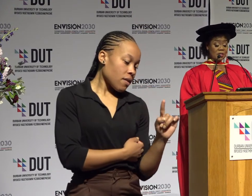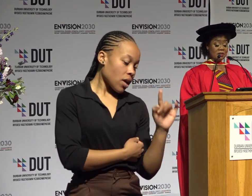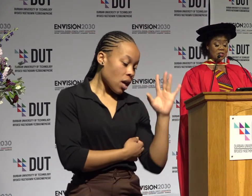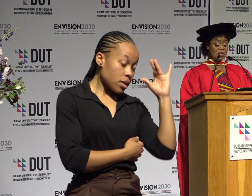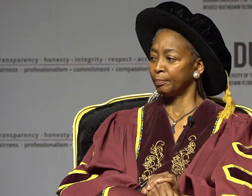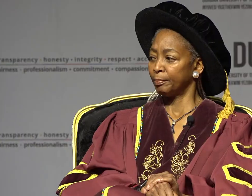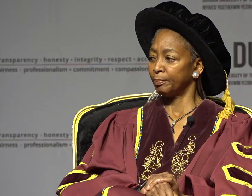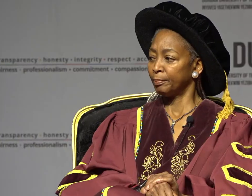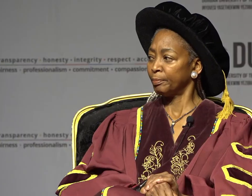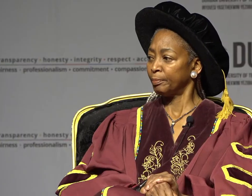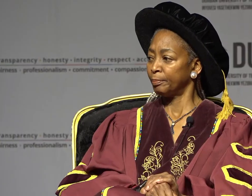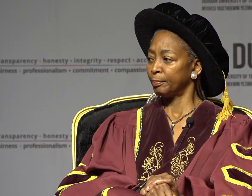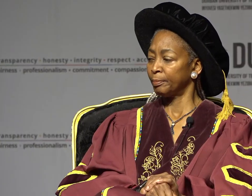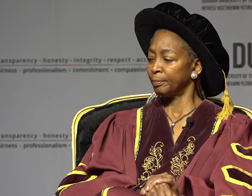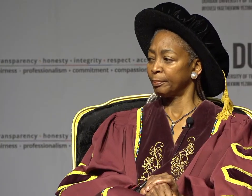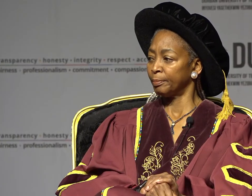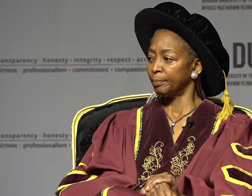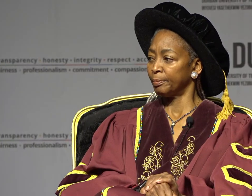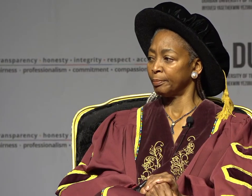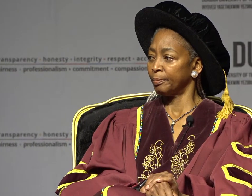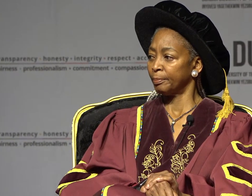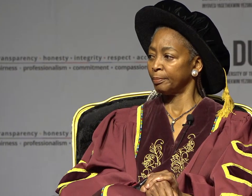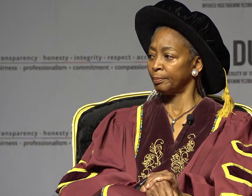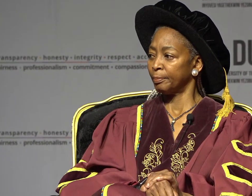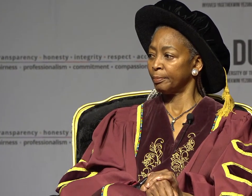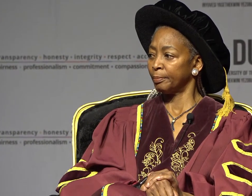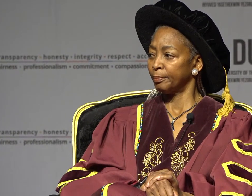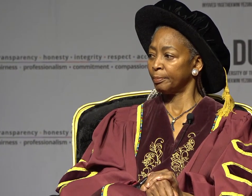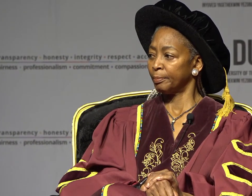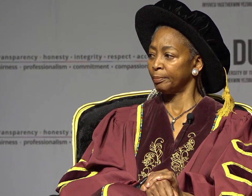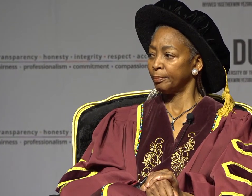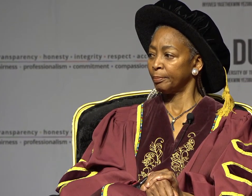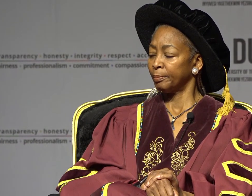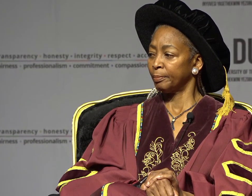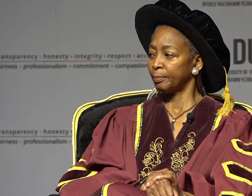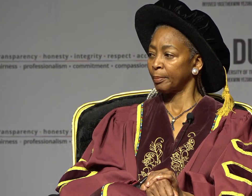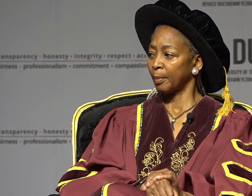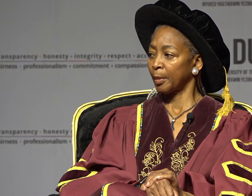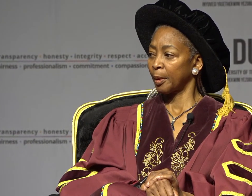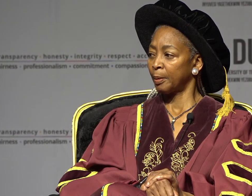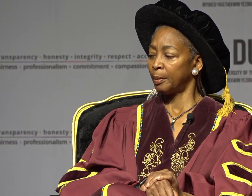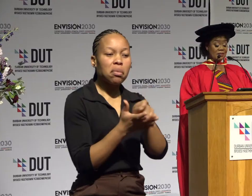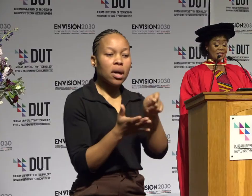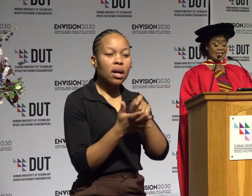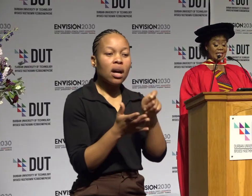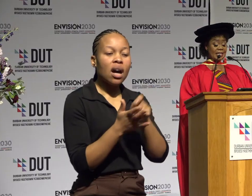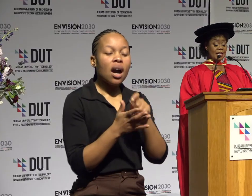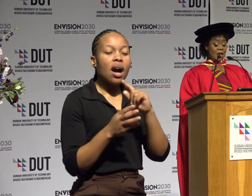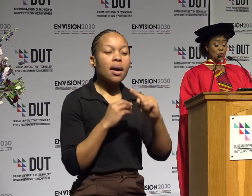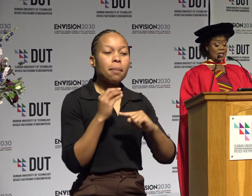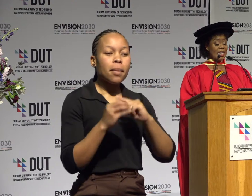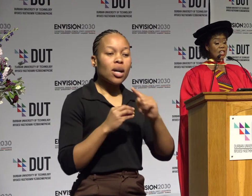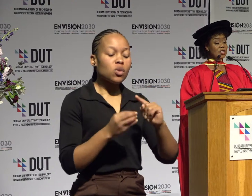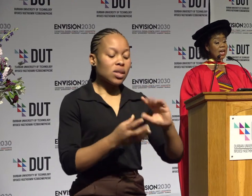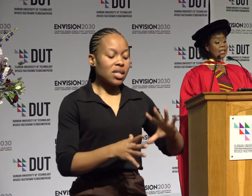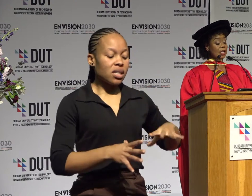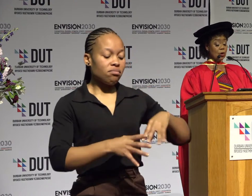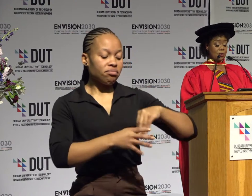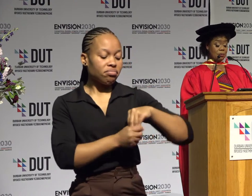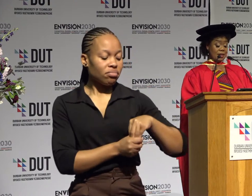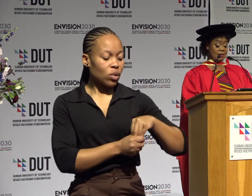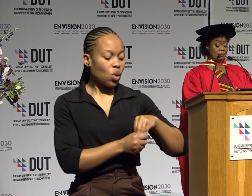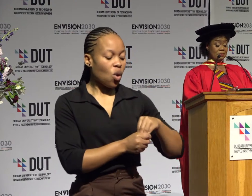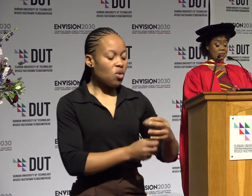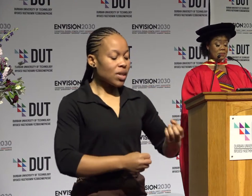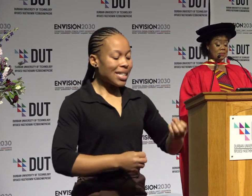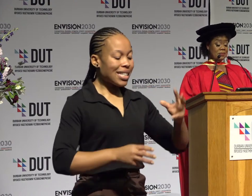Cultural Observatory released the report of its study related to the contribution of the creative sector to the national